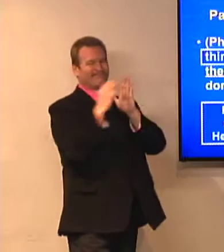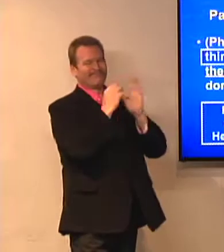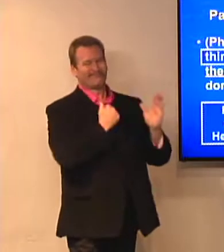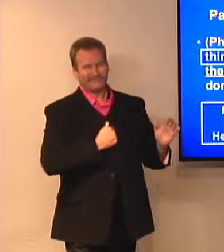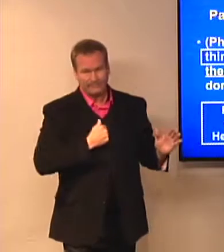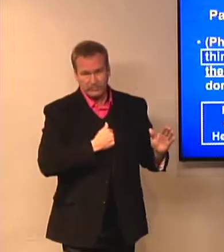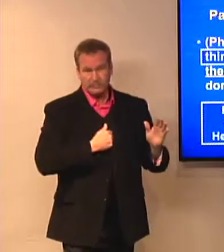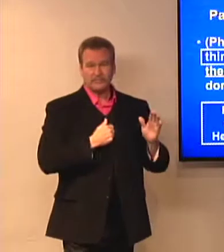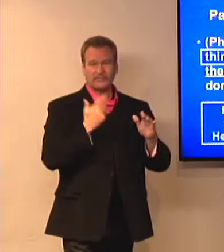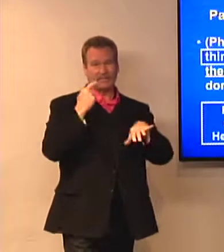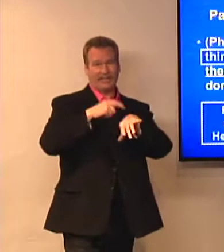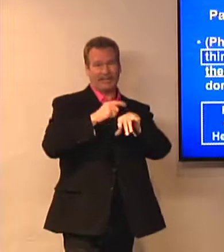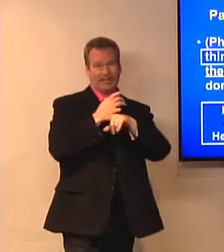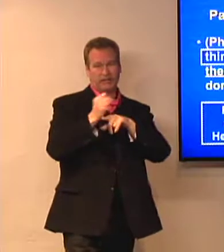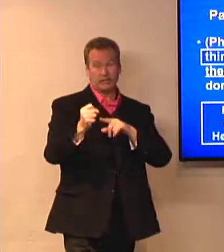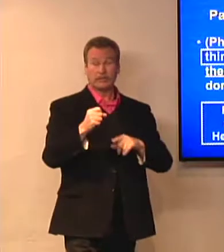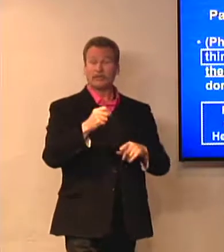verse 7 and verse